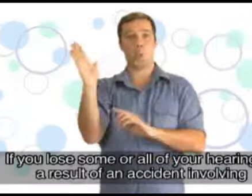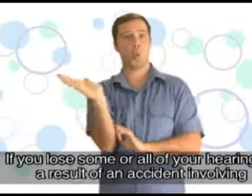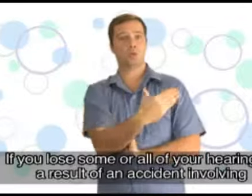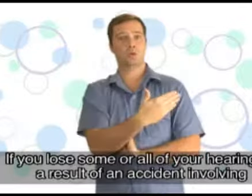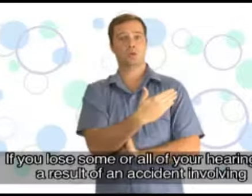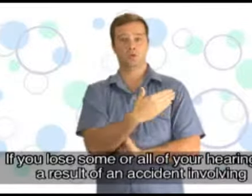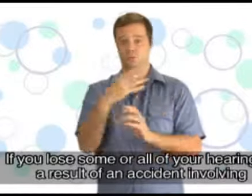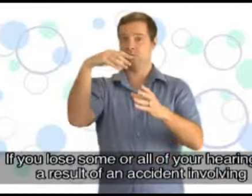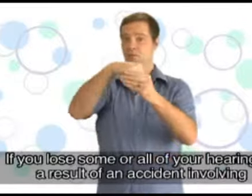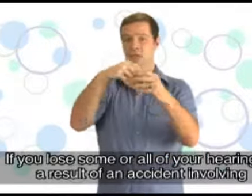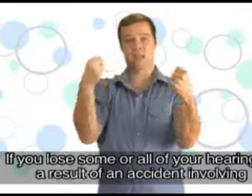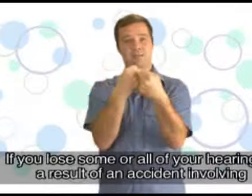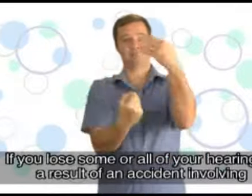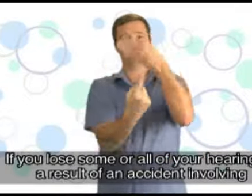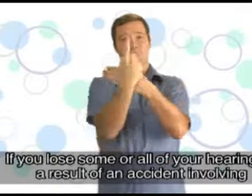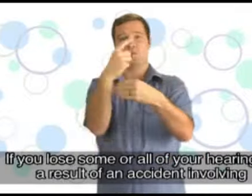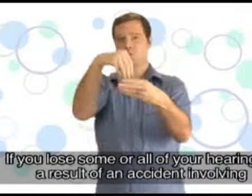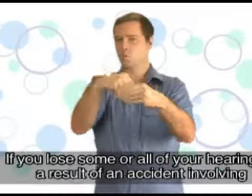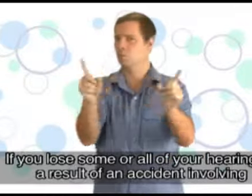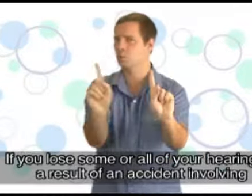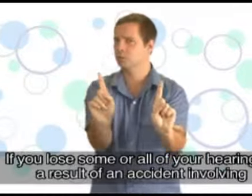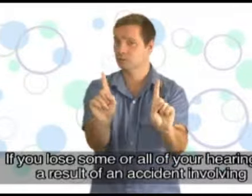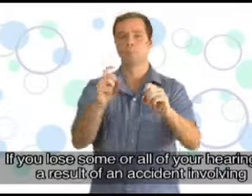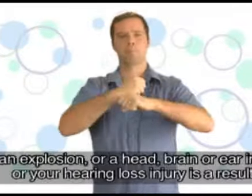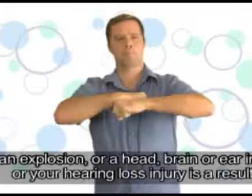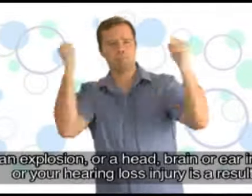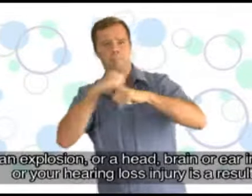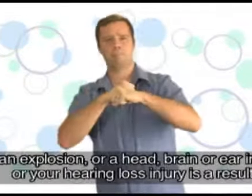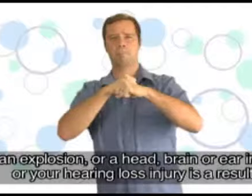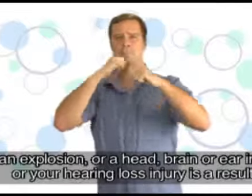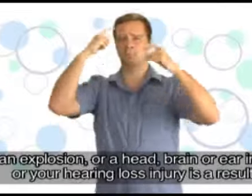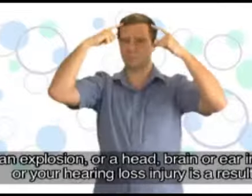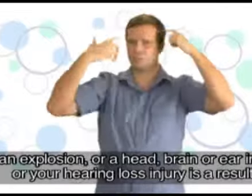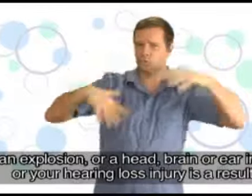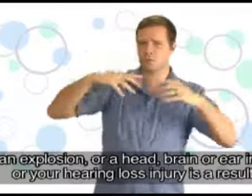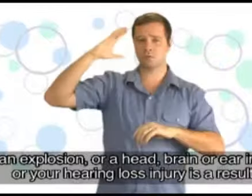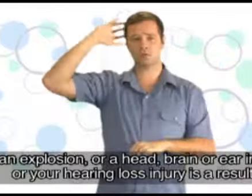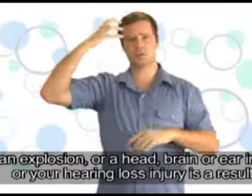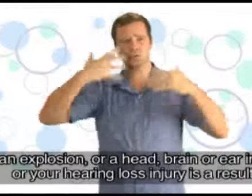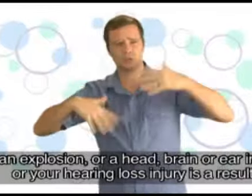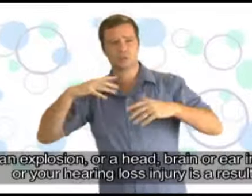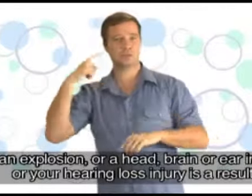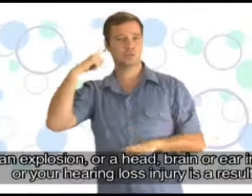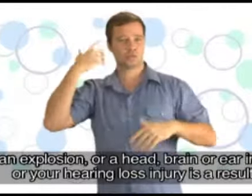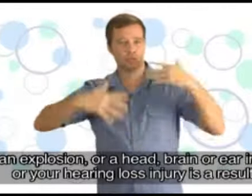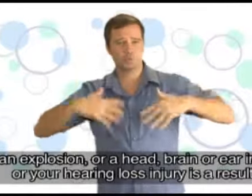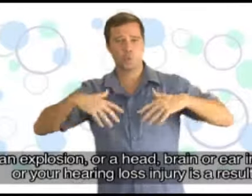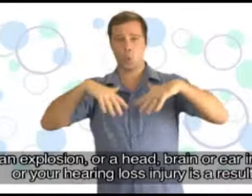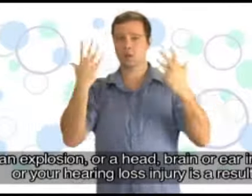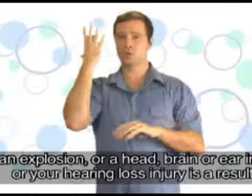involving an explosion or a head, brain or ear injury, or your